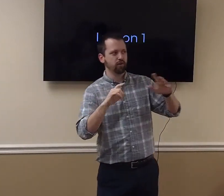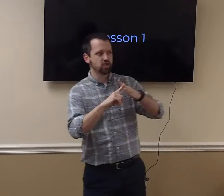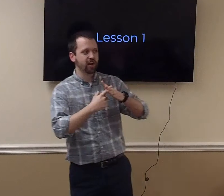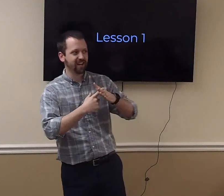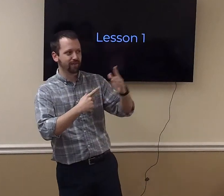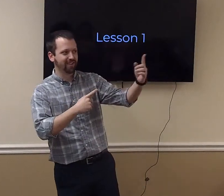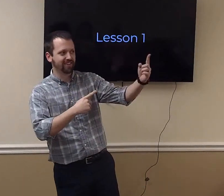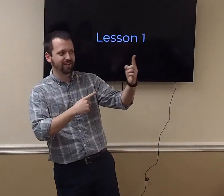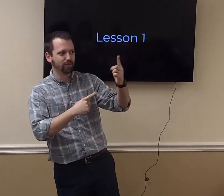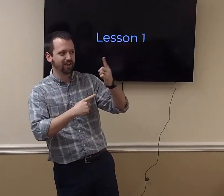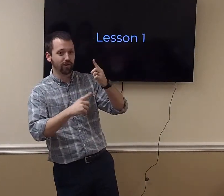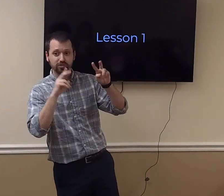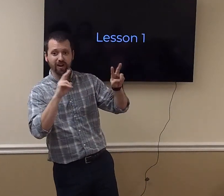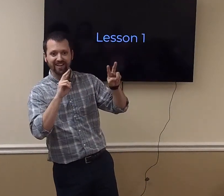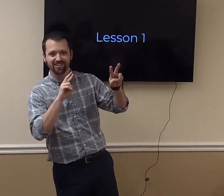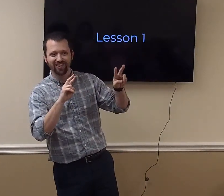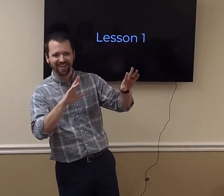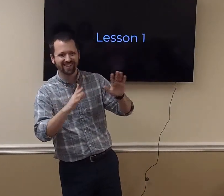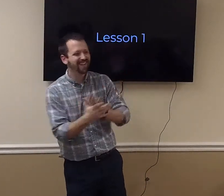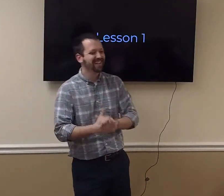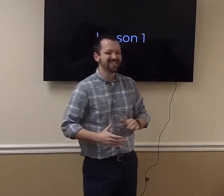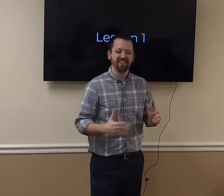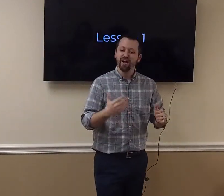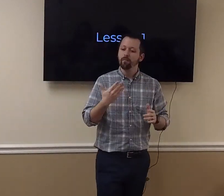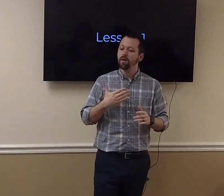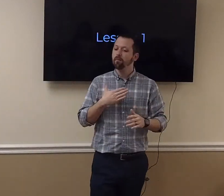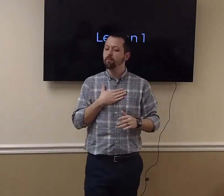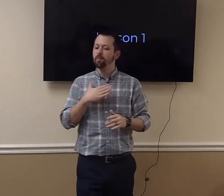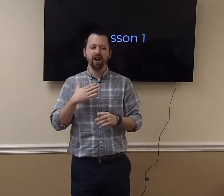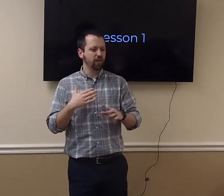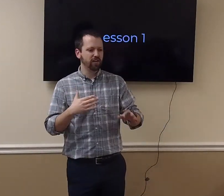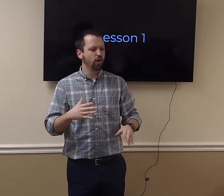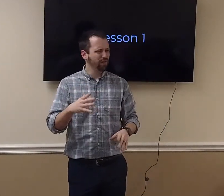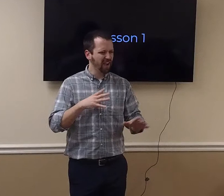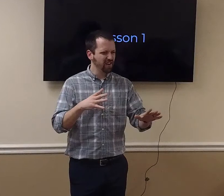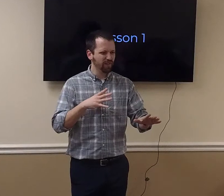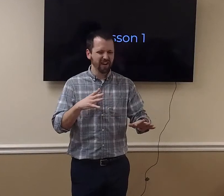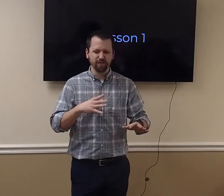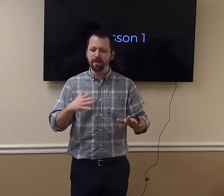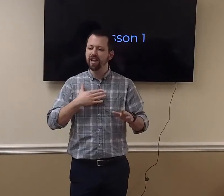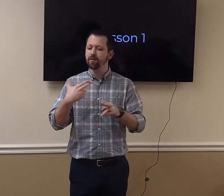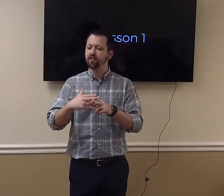going to start again, and someone else is going to come through that door. Just watch. So, I'm sorry. No, you're fine. My name is